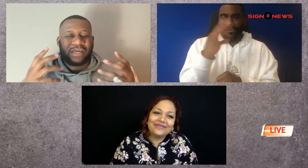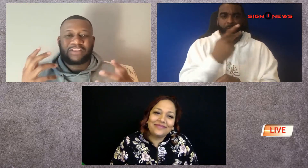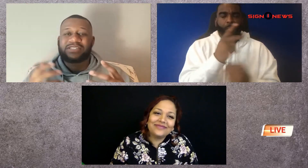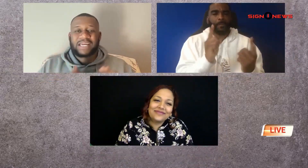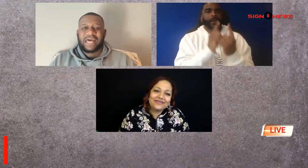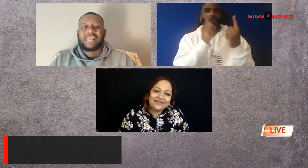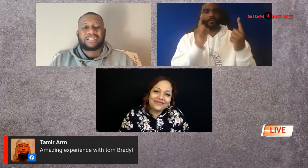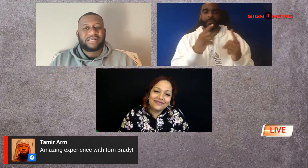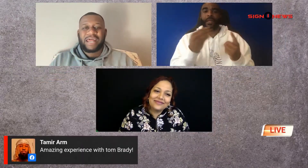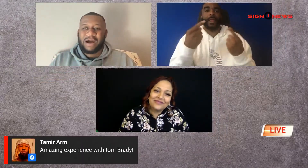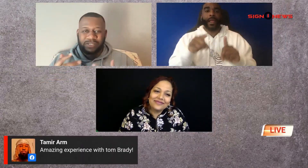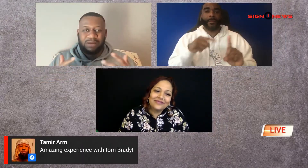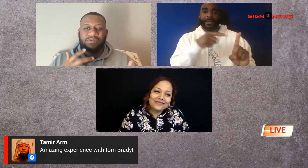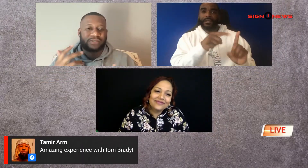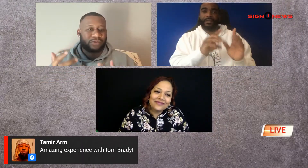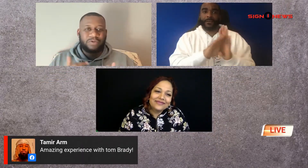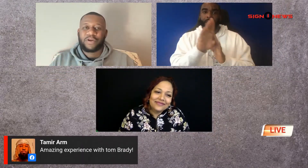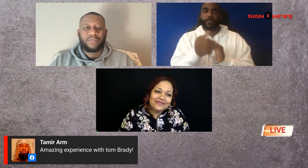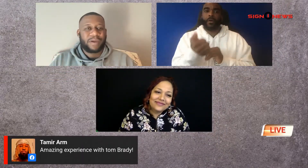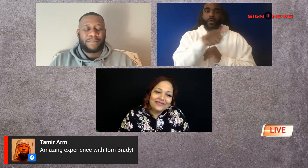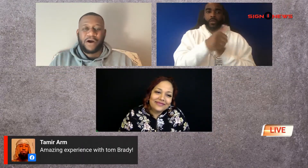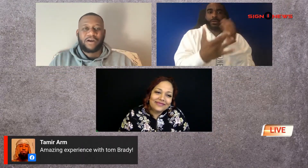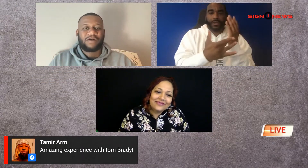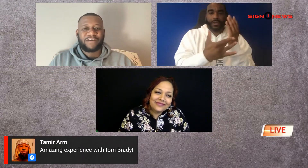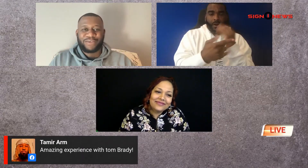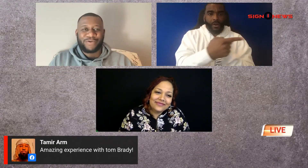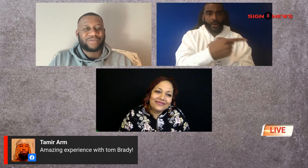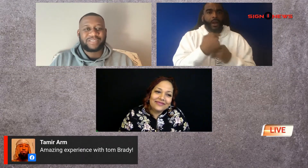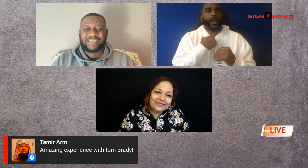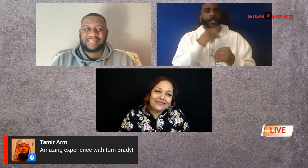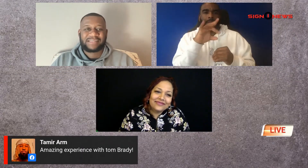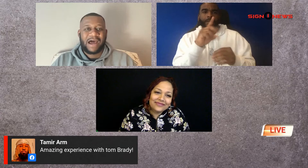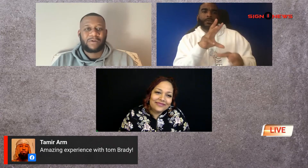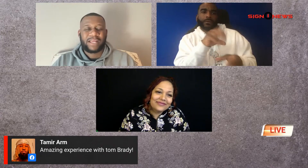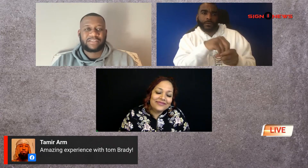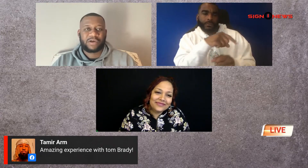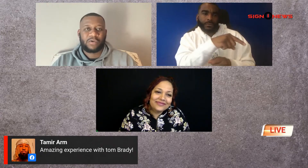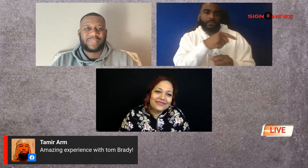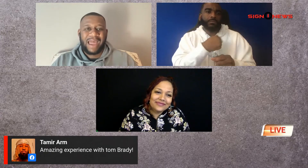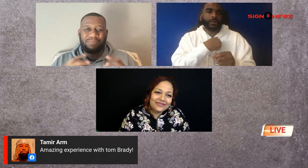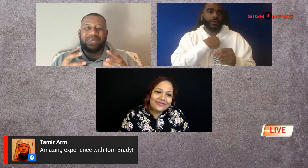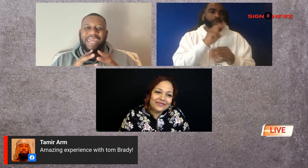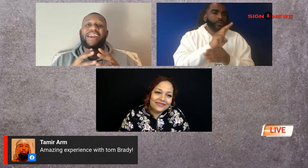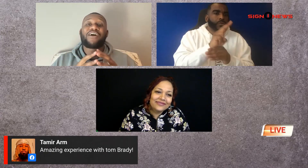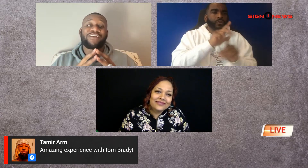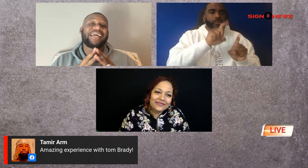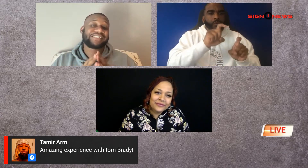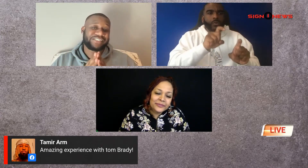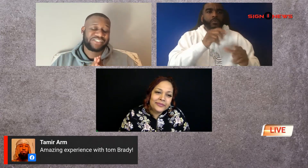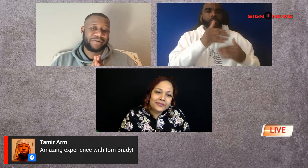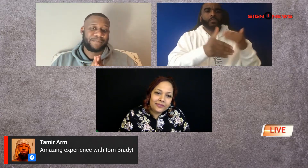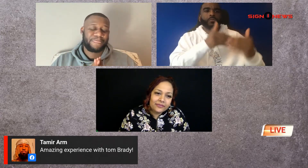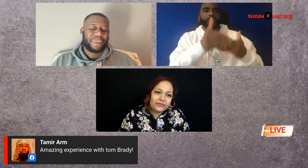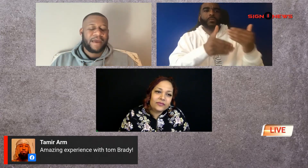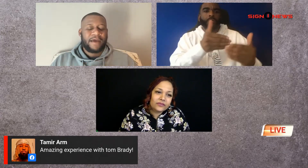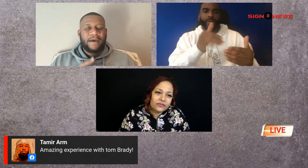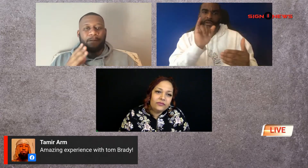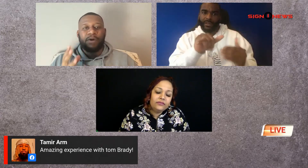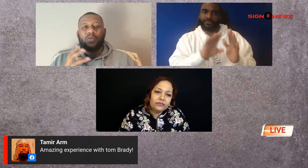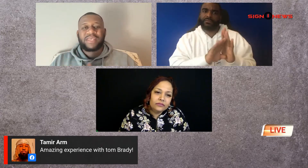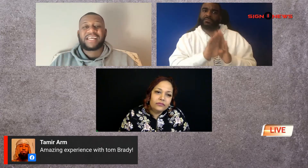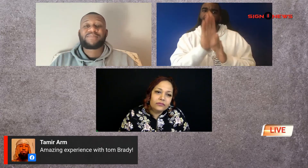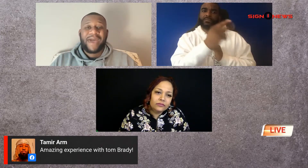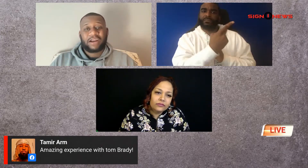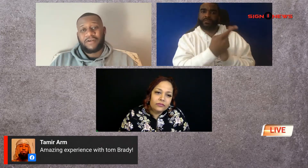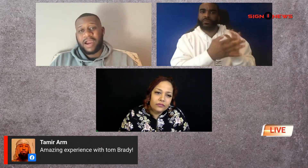developing another technology that I was able to, be a part of and use and test out. And so that began our relationship.